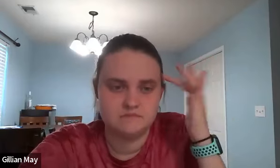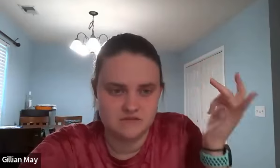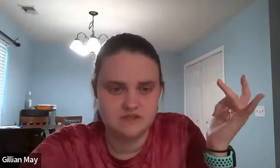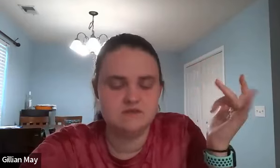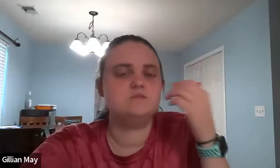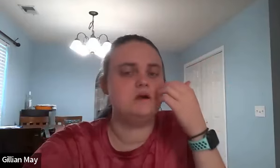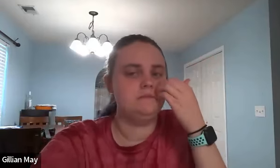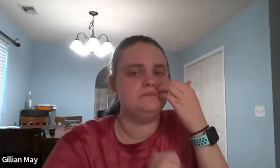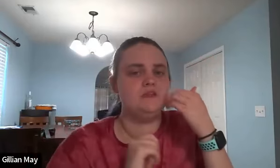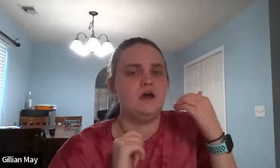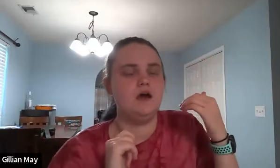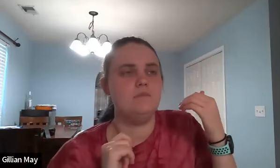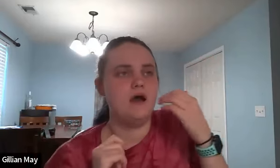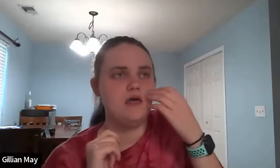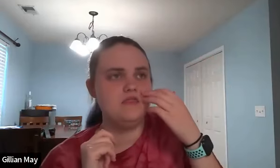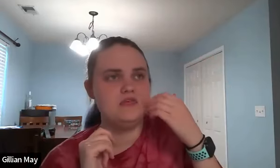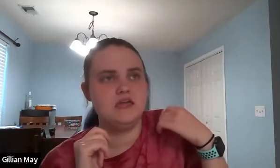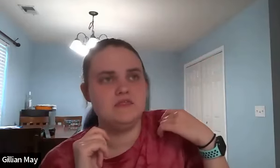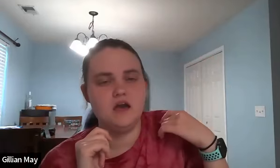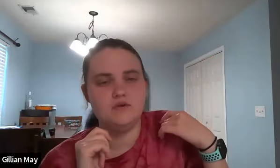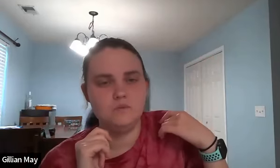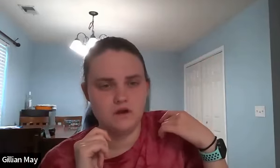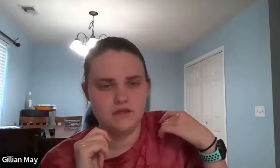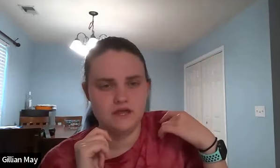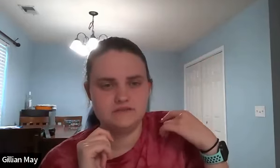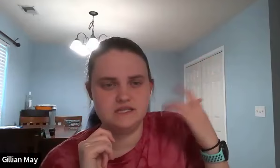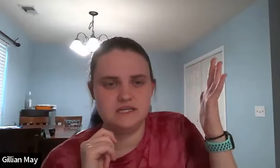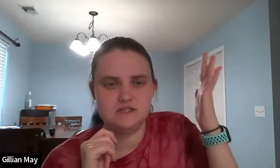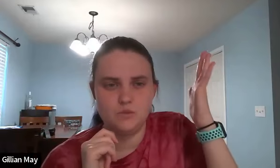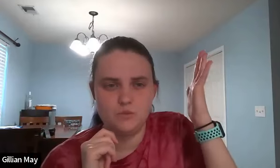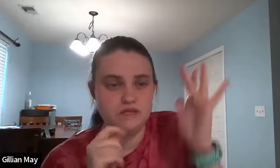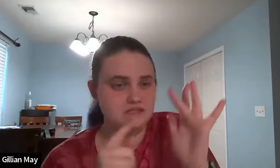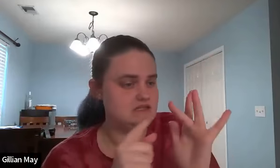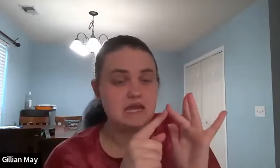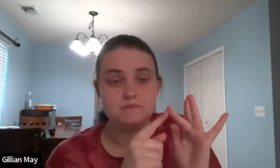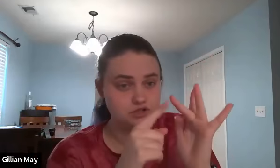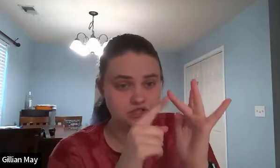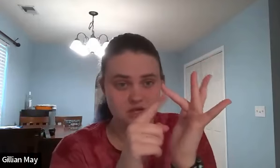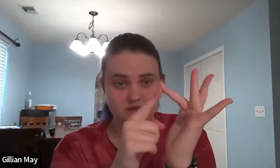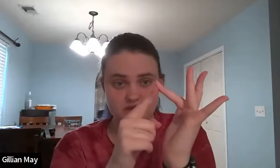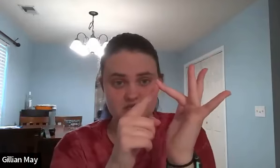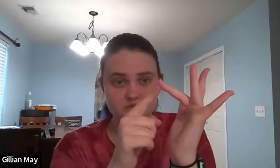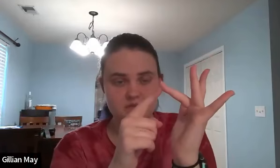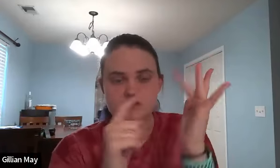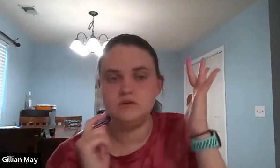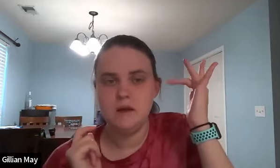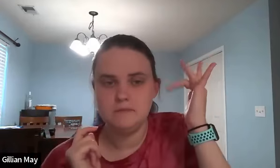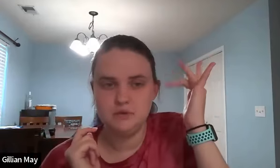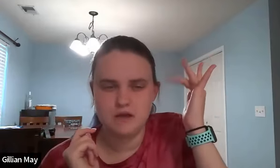I've seen this one. And then the other one that I've seen is it's the same motion shape like this with that middle, but you bounce